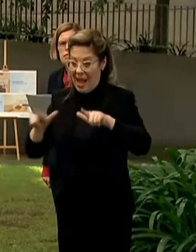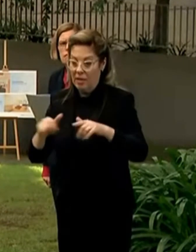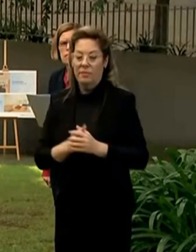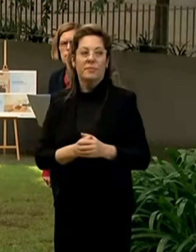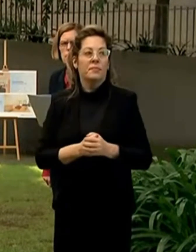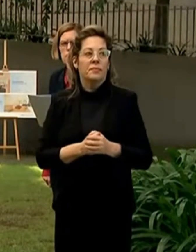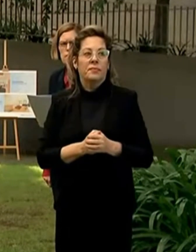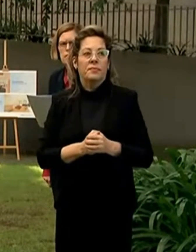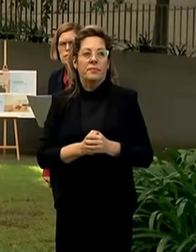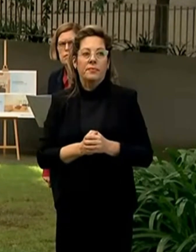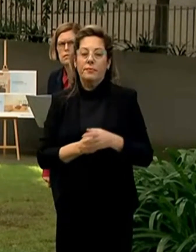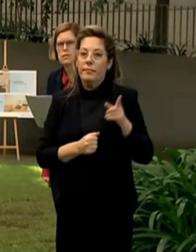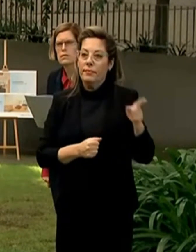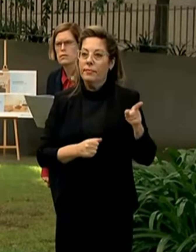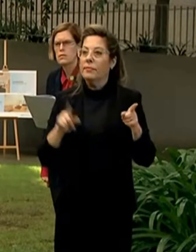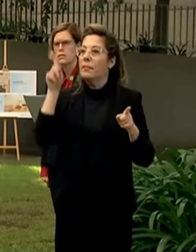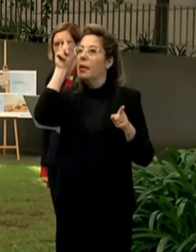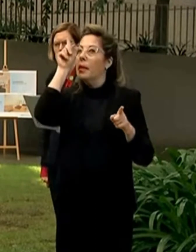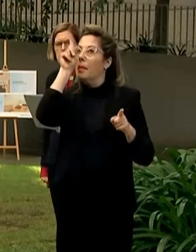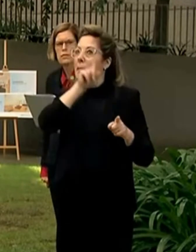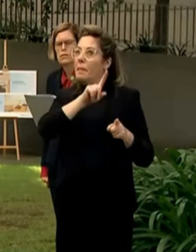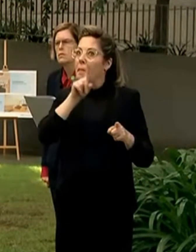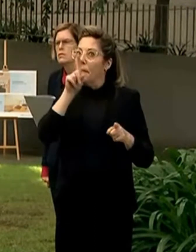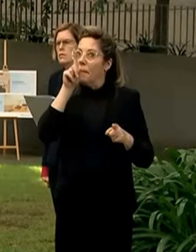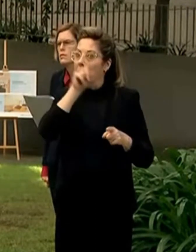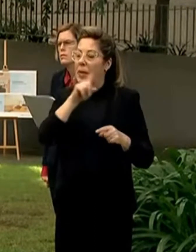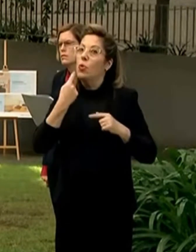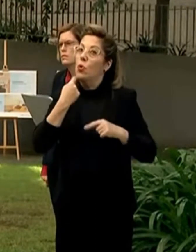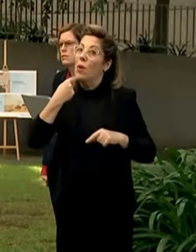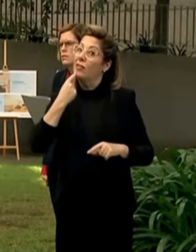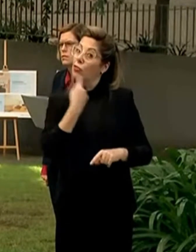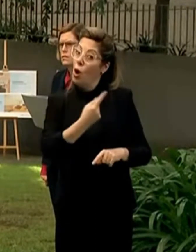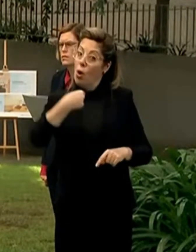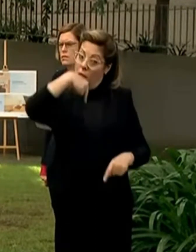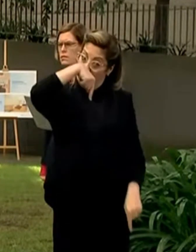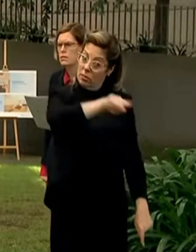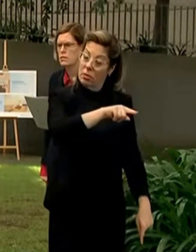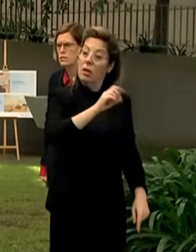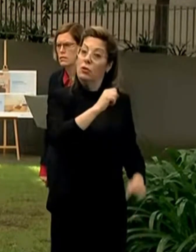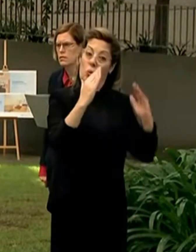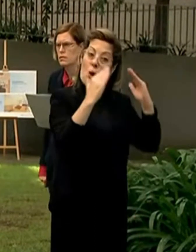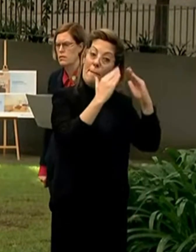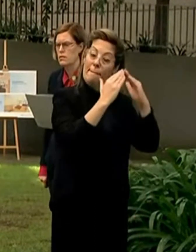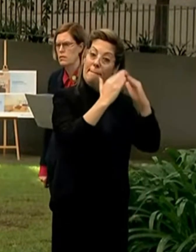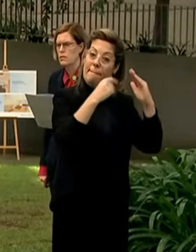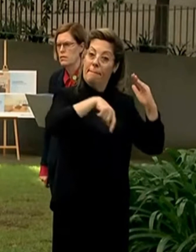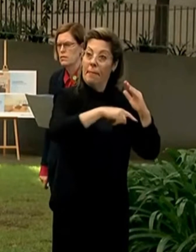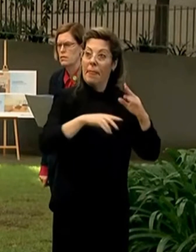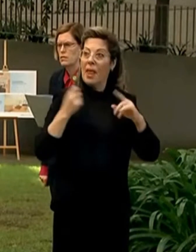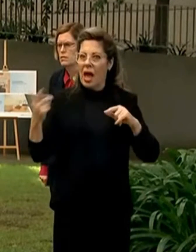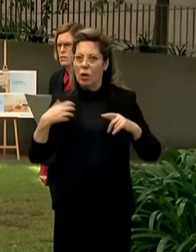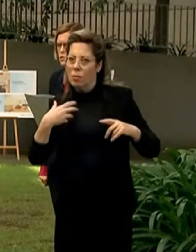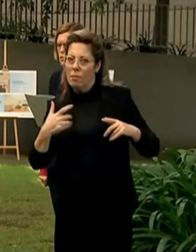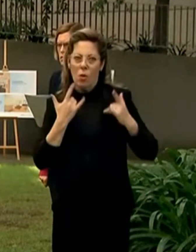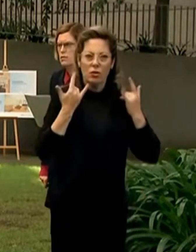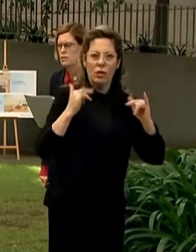checks in terms of people who should self-isolate? Well, our compliance regime has already been pretty tough, and the police have